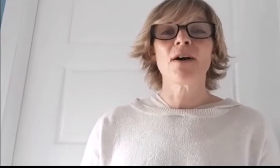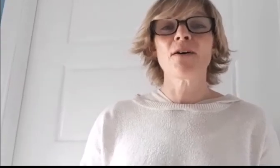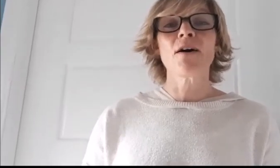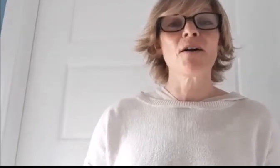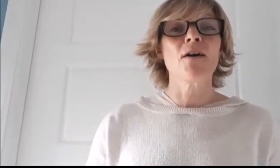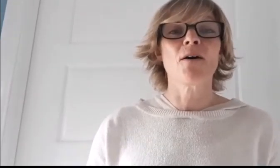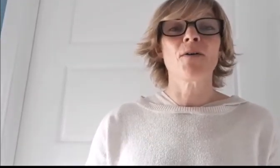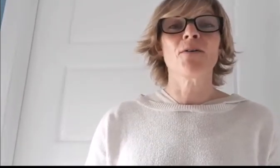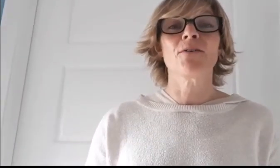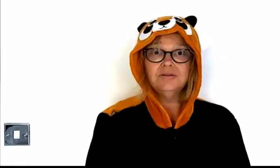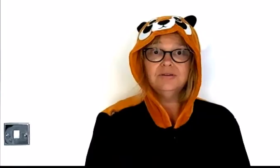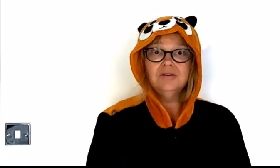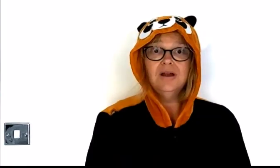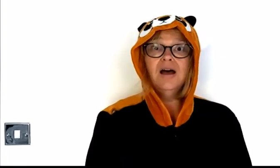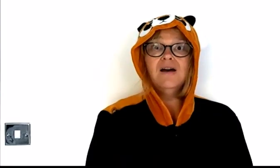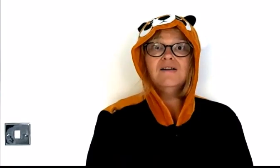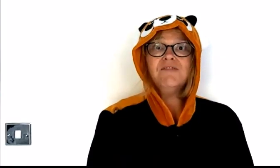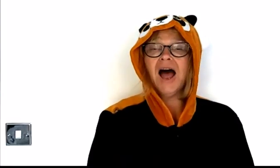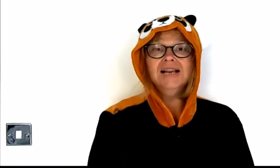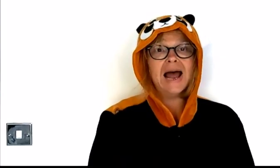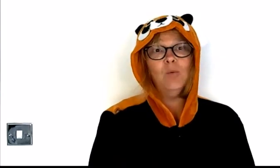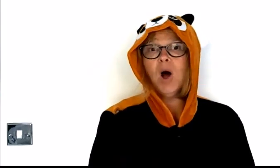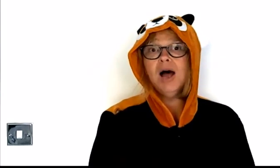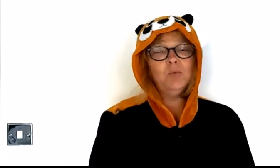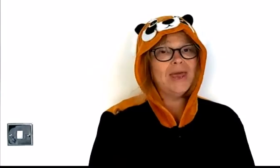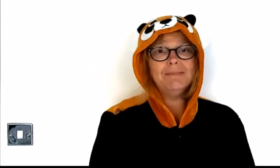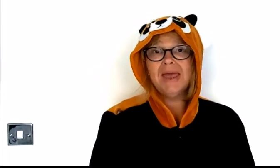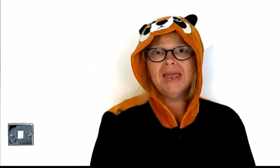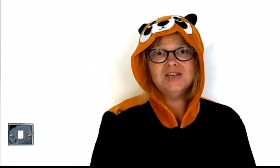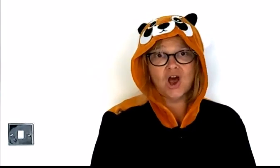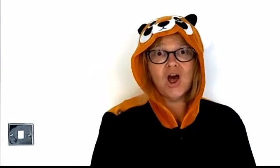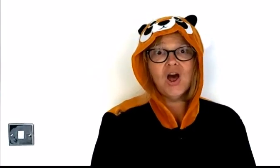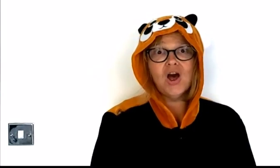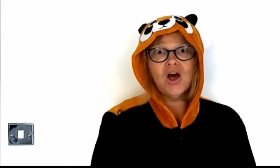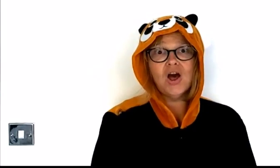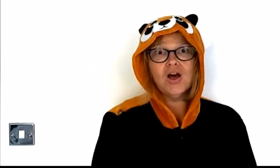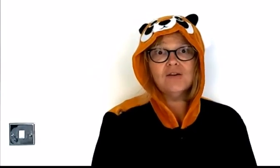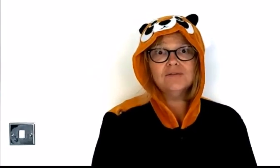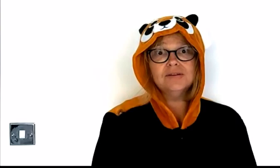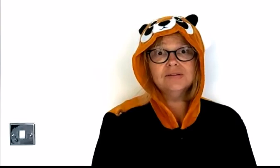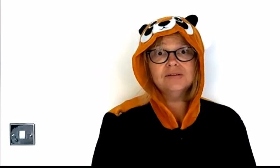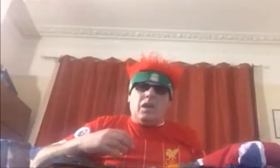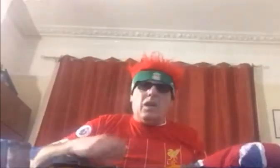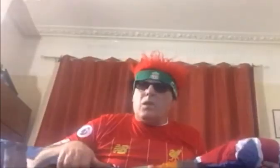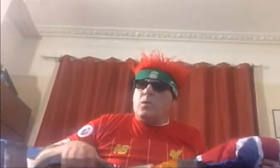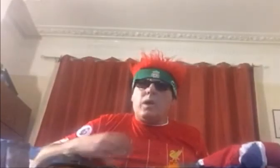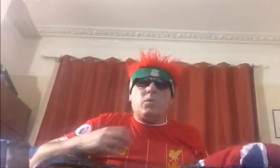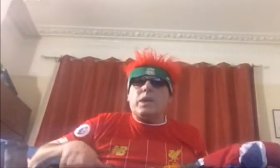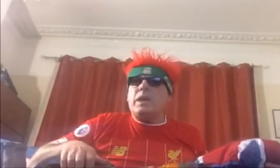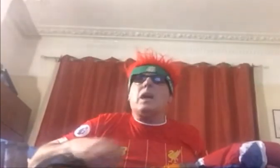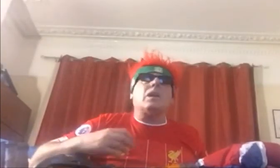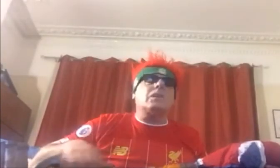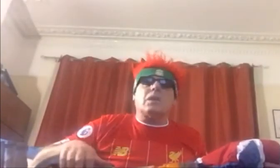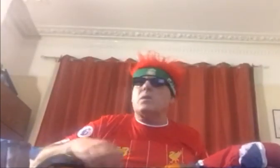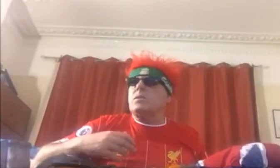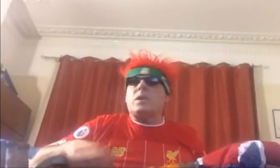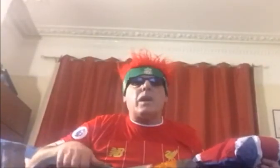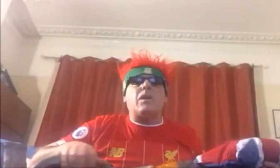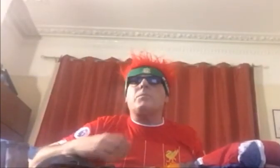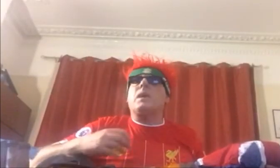oh. Find out what we're made of when we are called to help